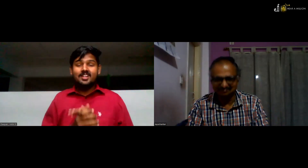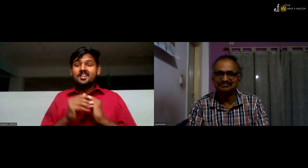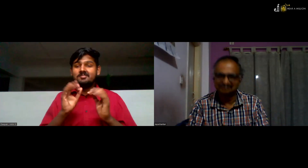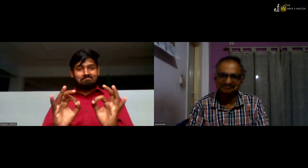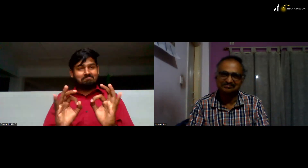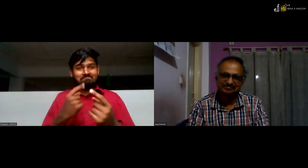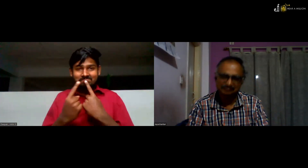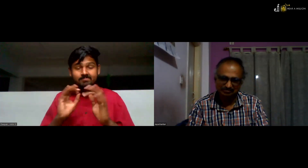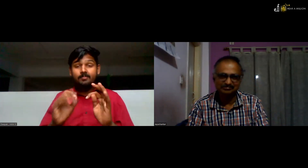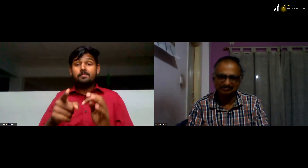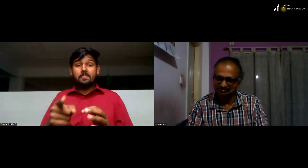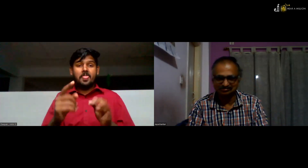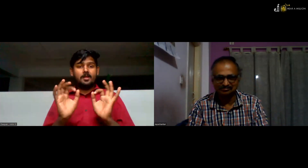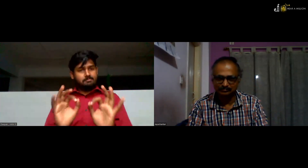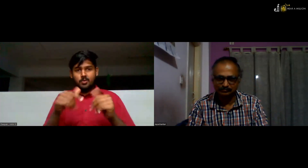alone it was